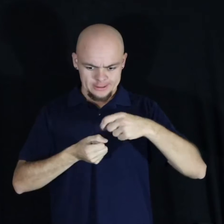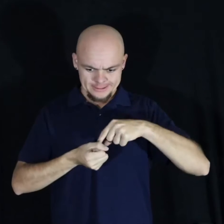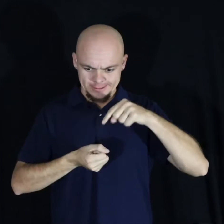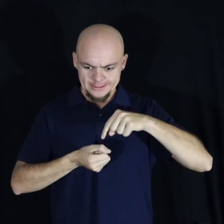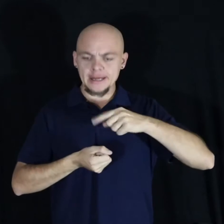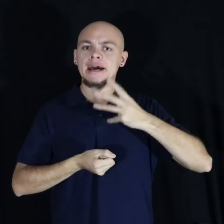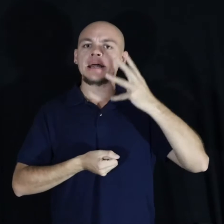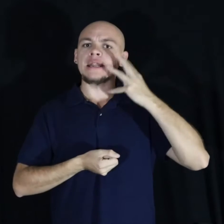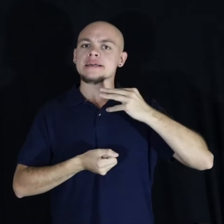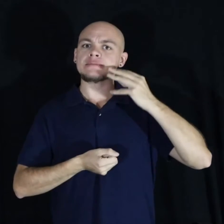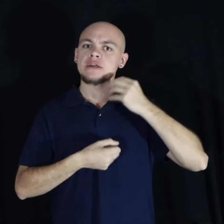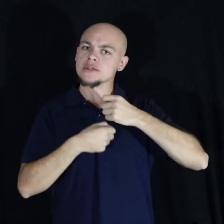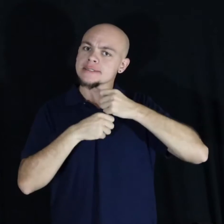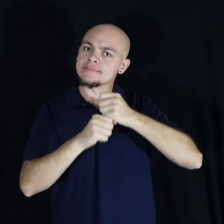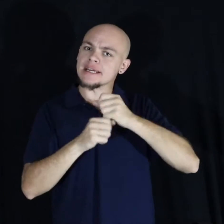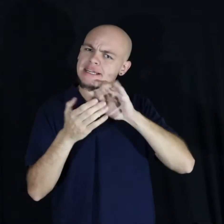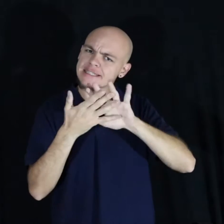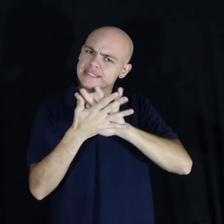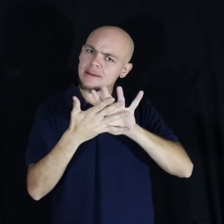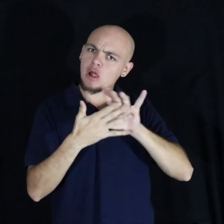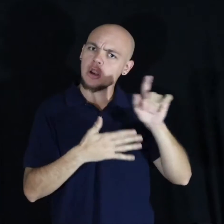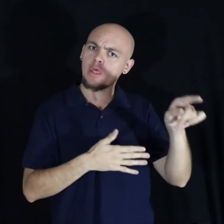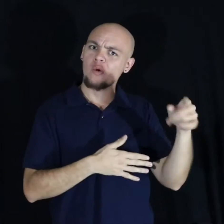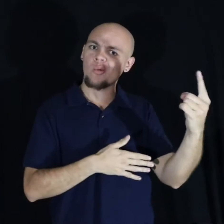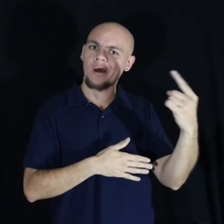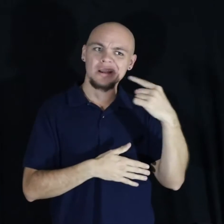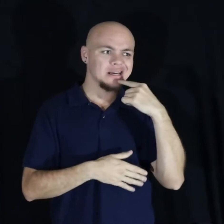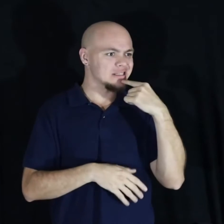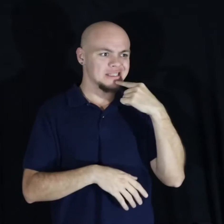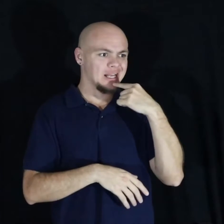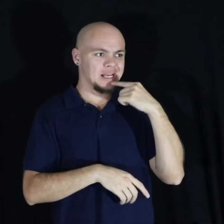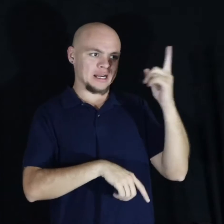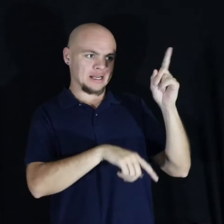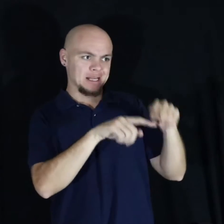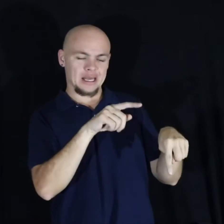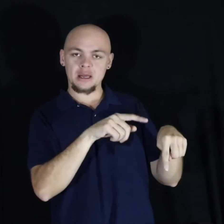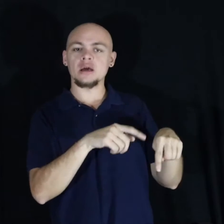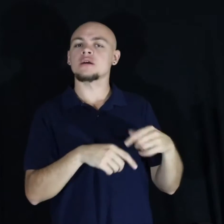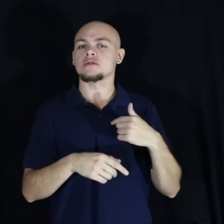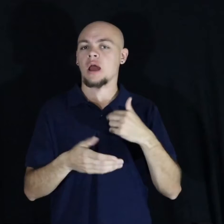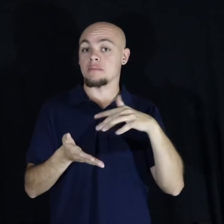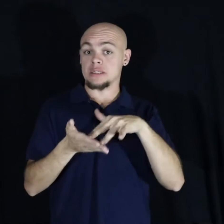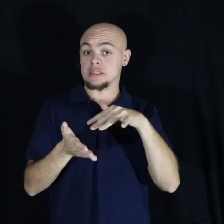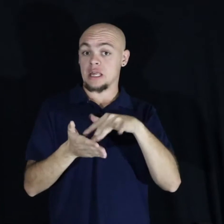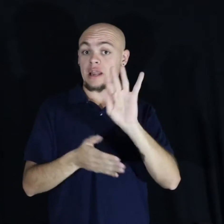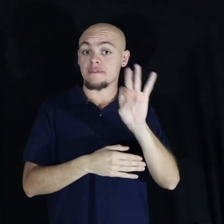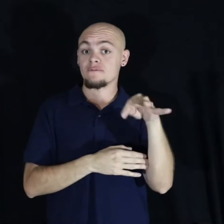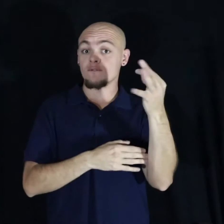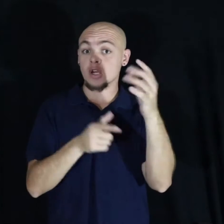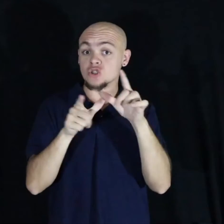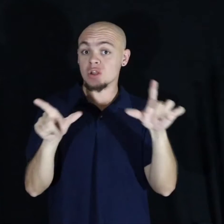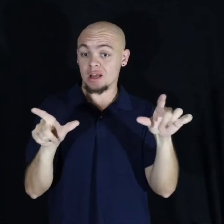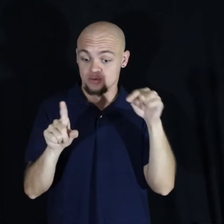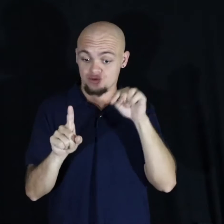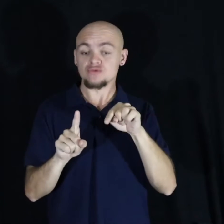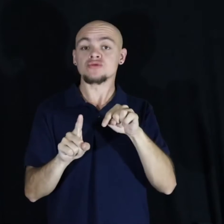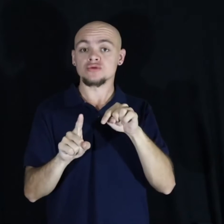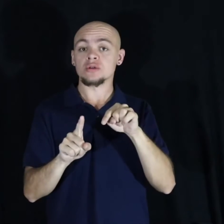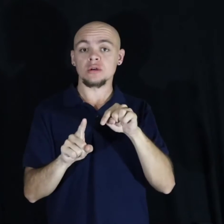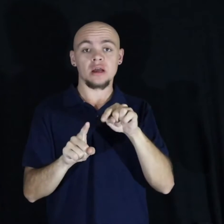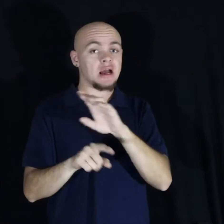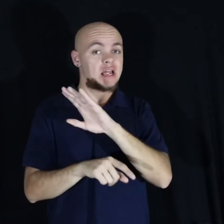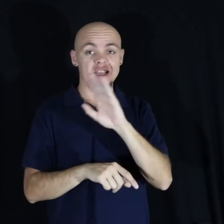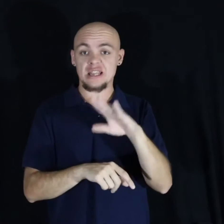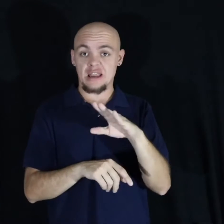the one that I'd had to discard. At the time, I'd been studying French out of personal interest, something that I hadn't connected to my